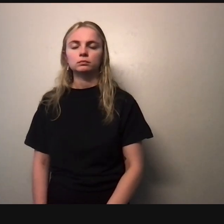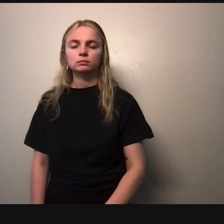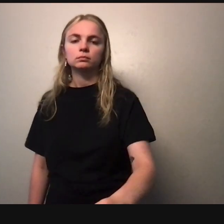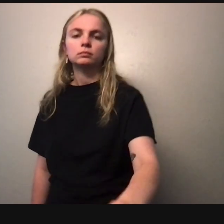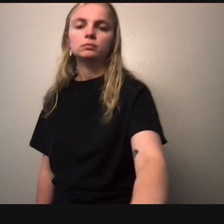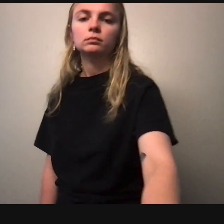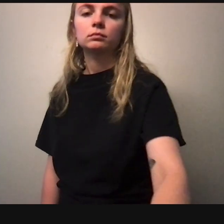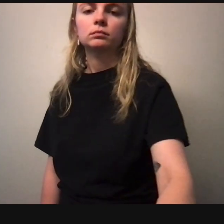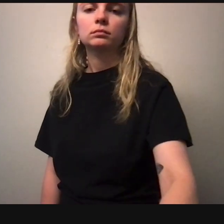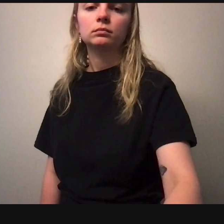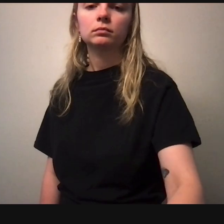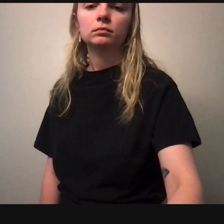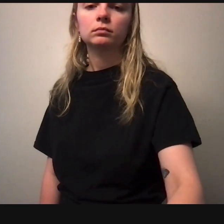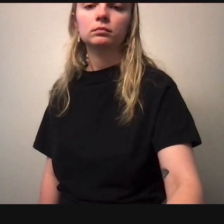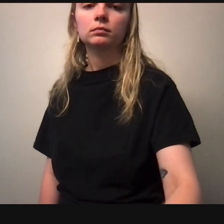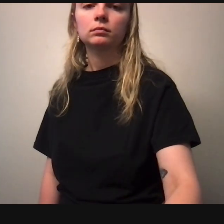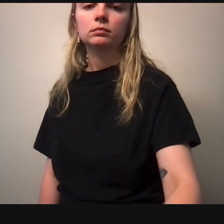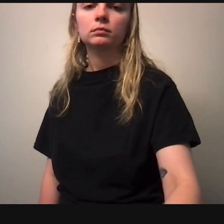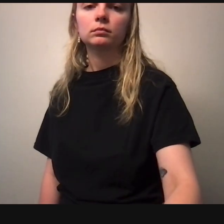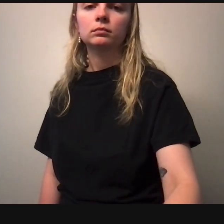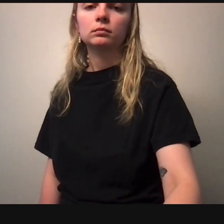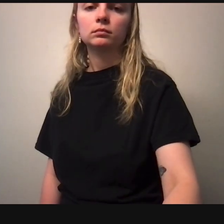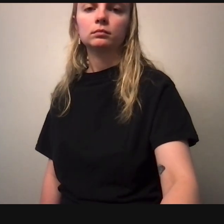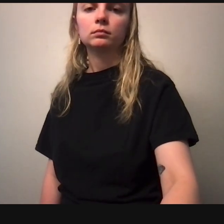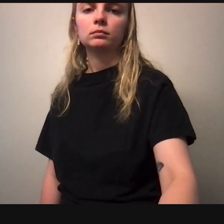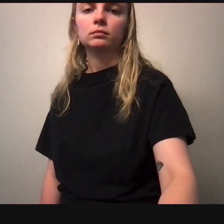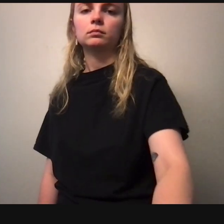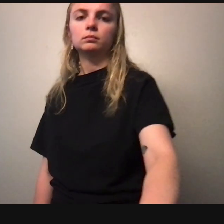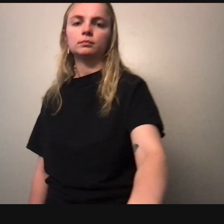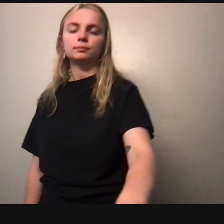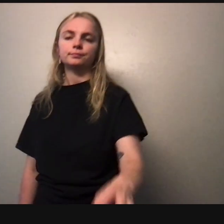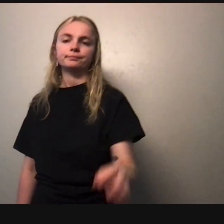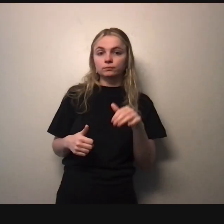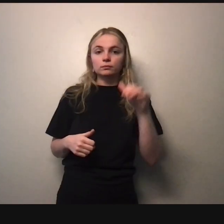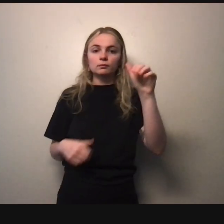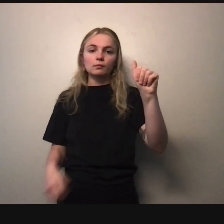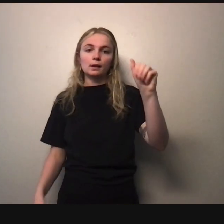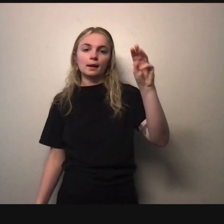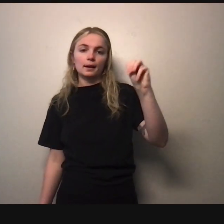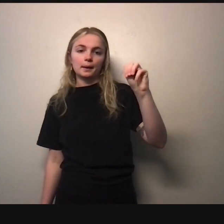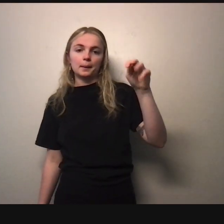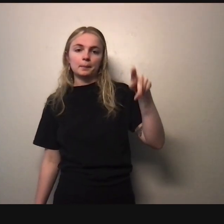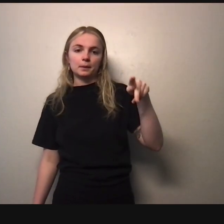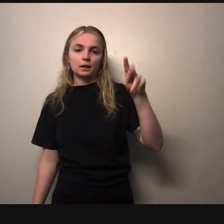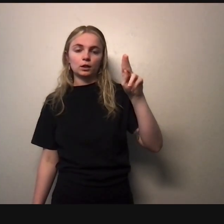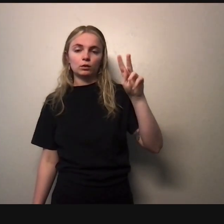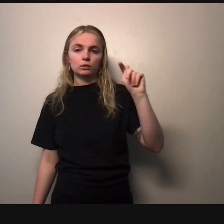So they were going to actually amputate my legs. It